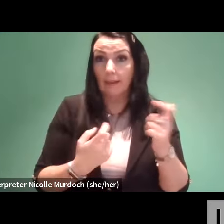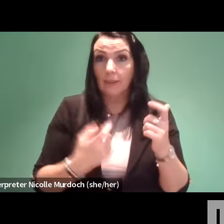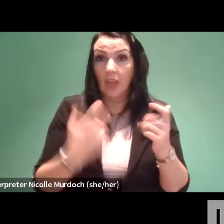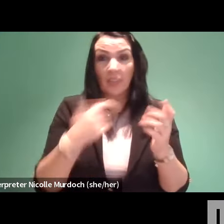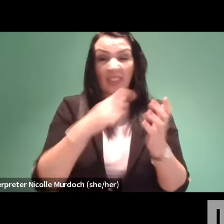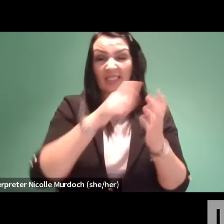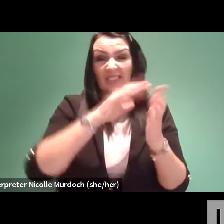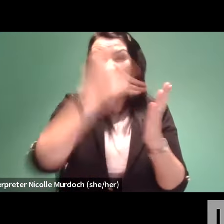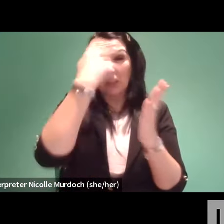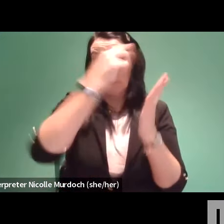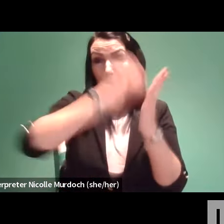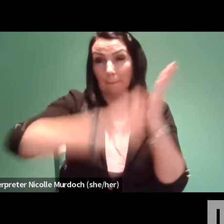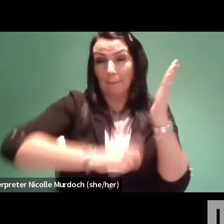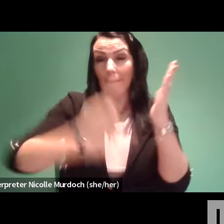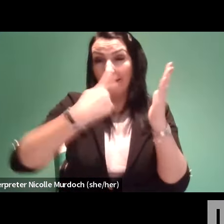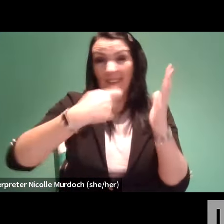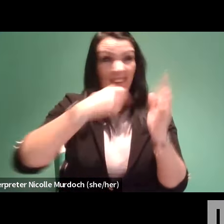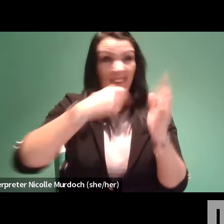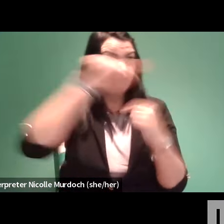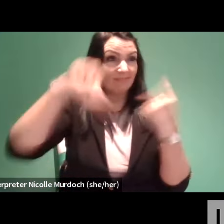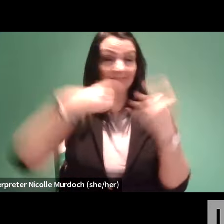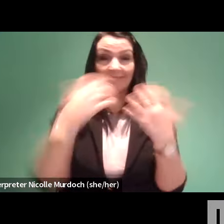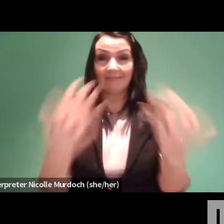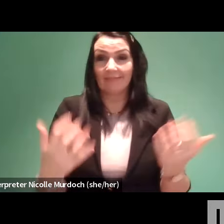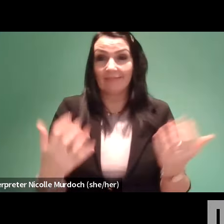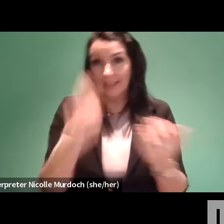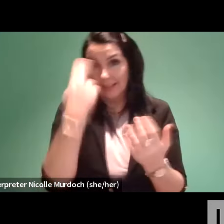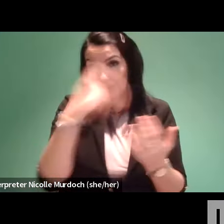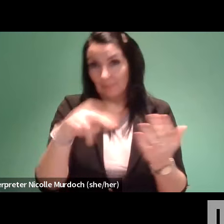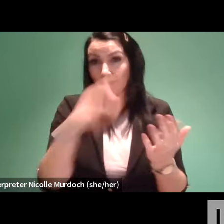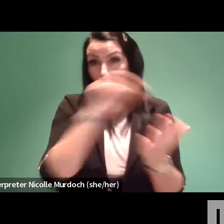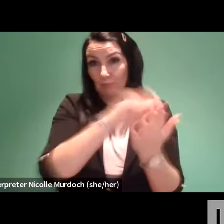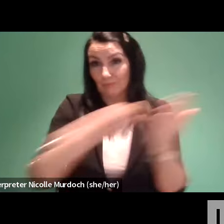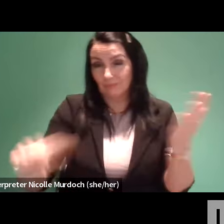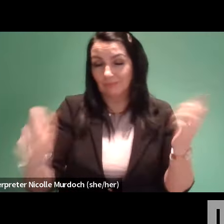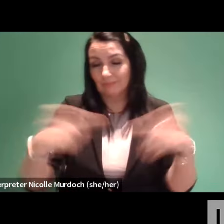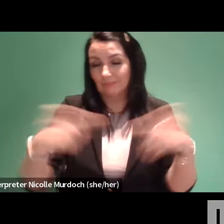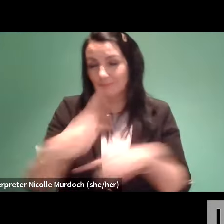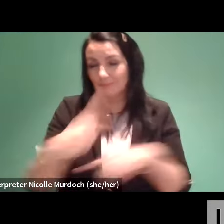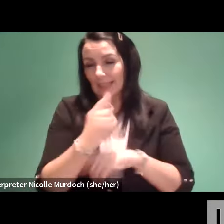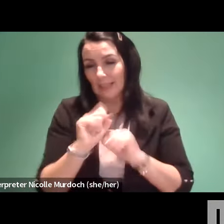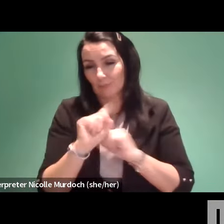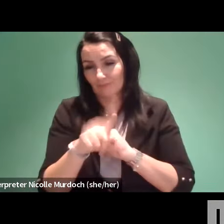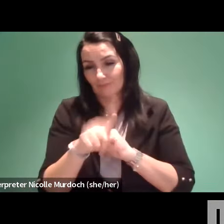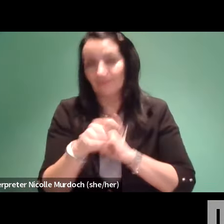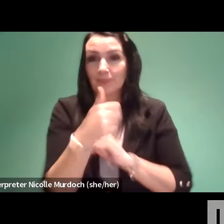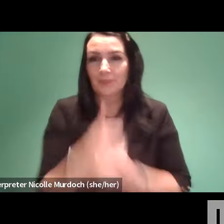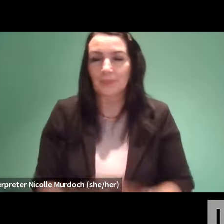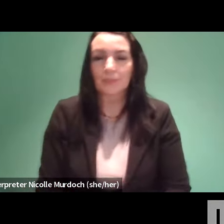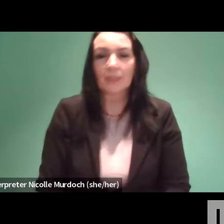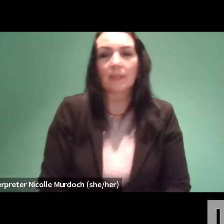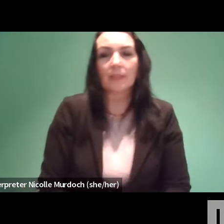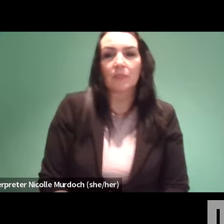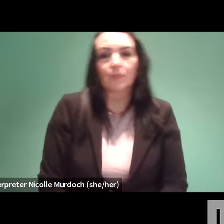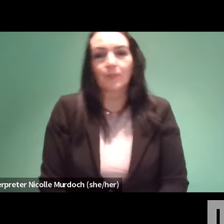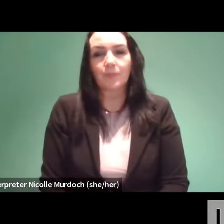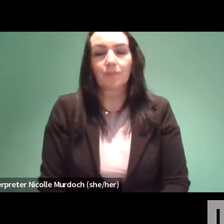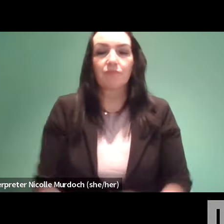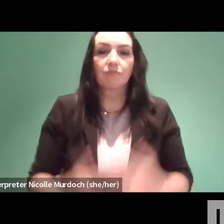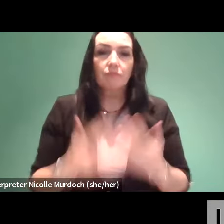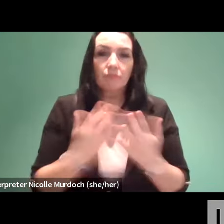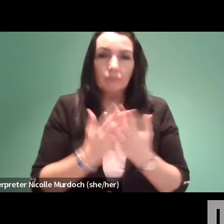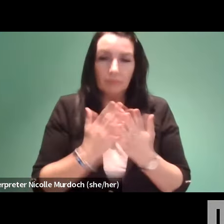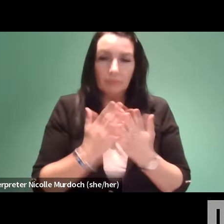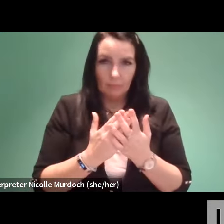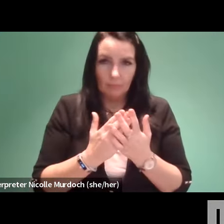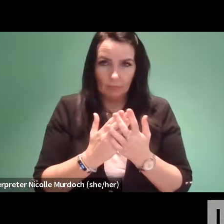around. Just let us have the best contact details for you, and we'll send that through to you. But actually, where